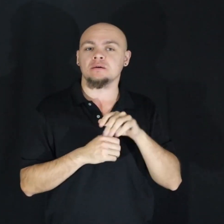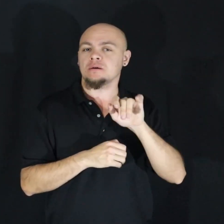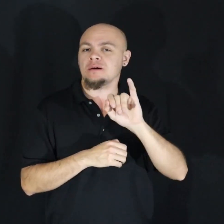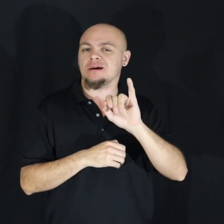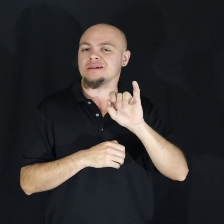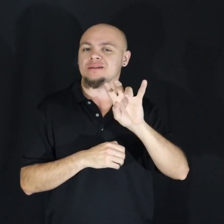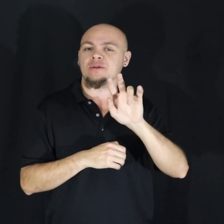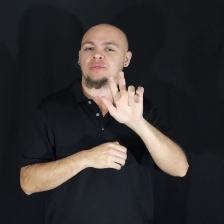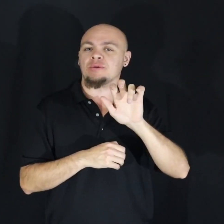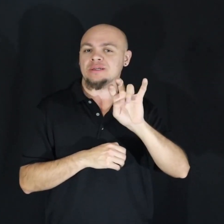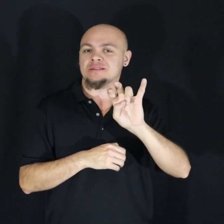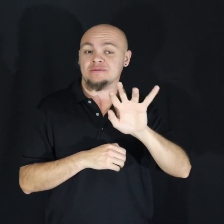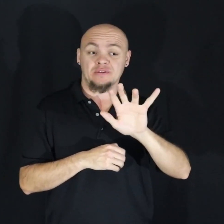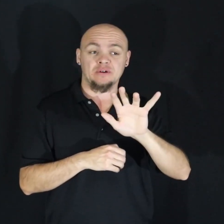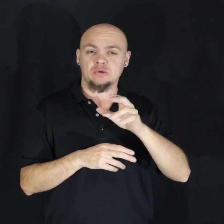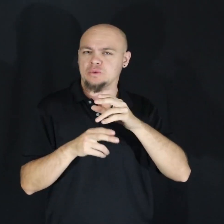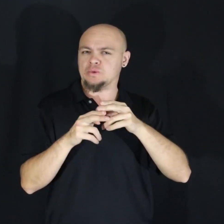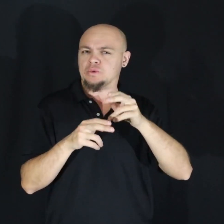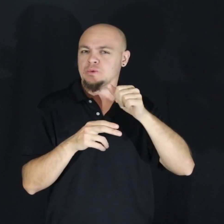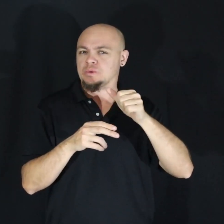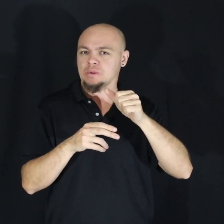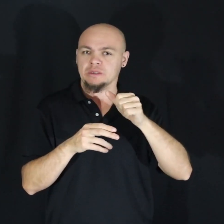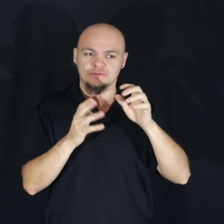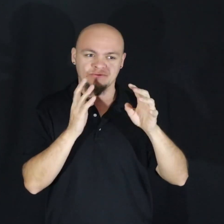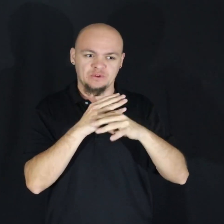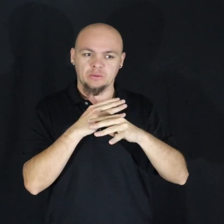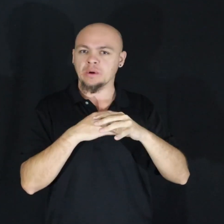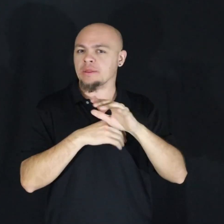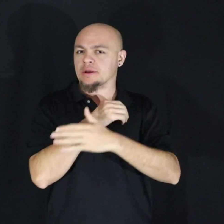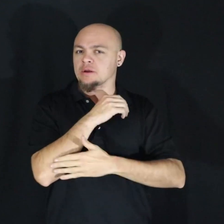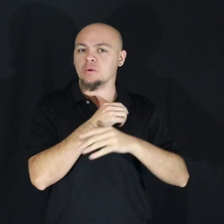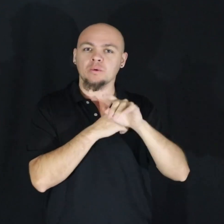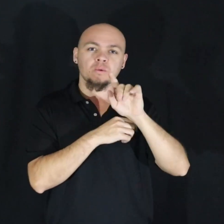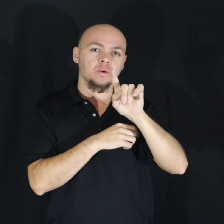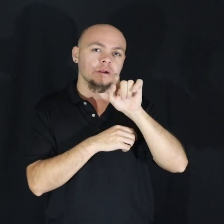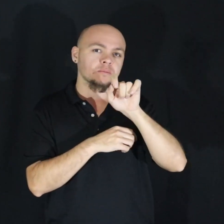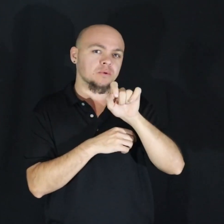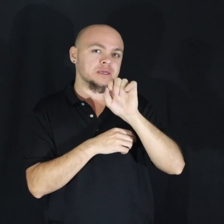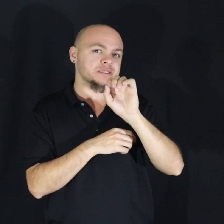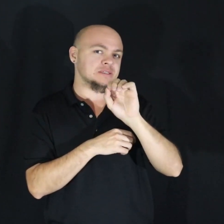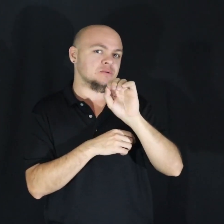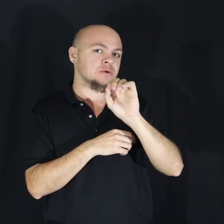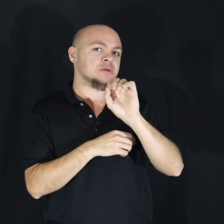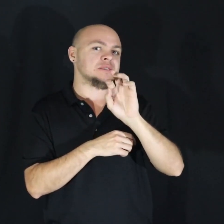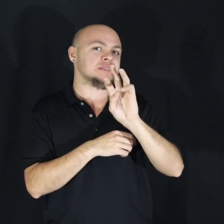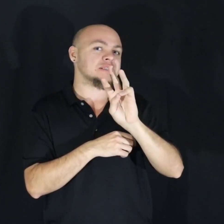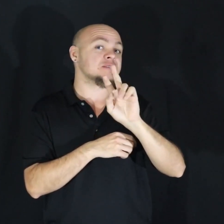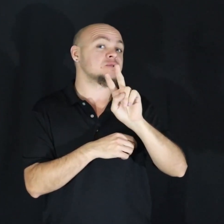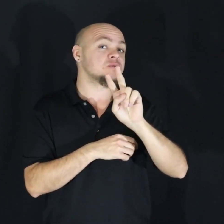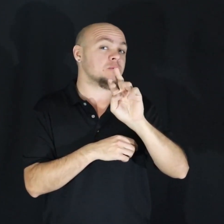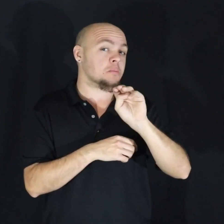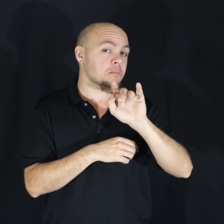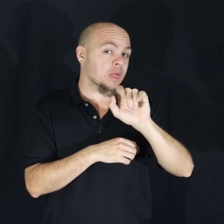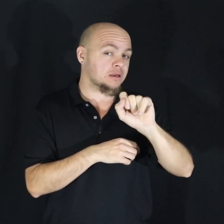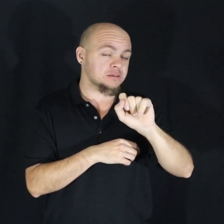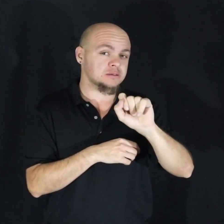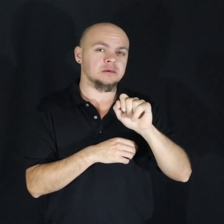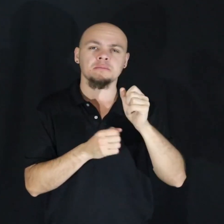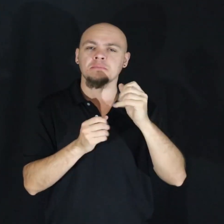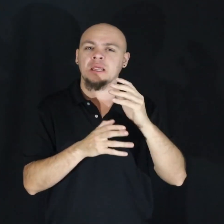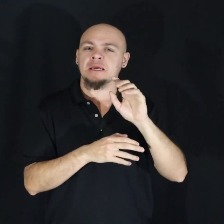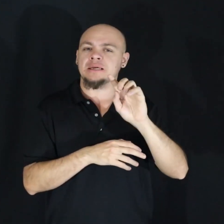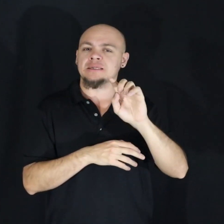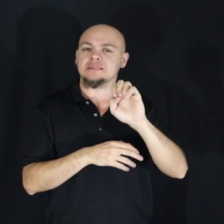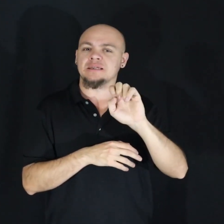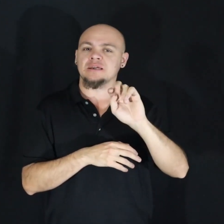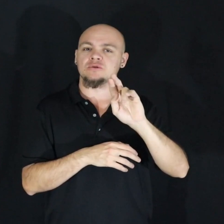I-375 is one of the shortest highways in the country, 1.062 miles to be exact. Many Detroiters call it the